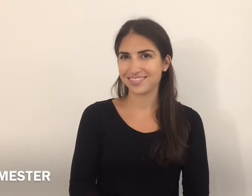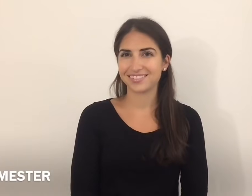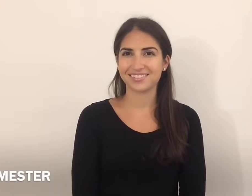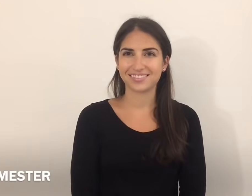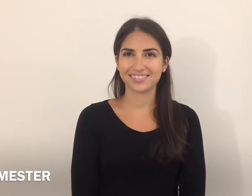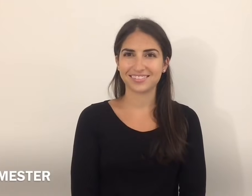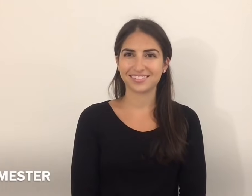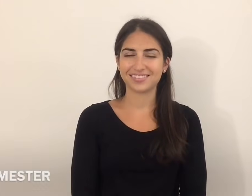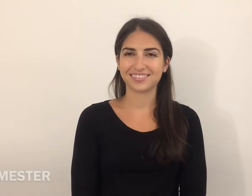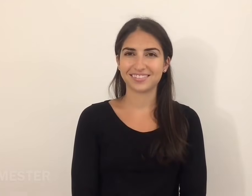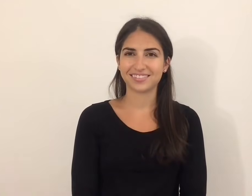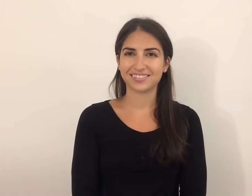Semester.